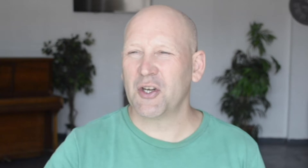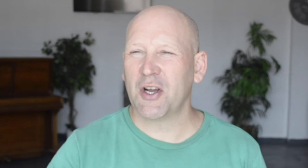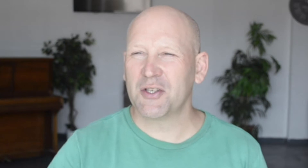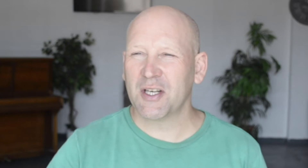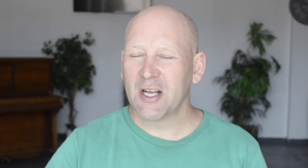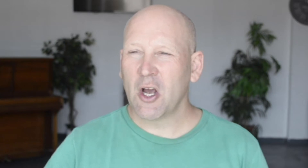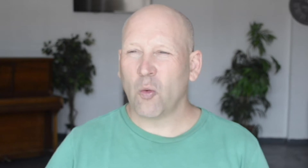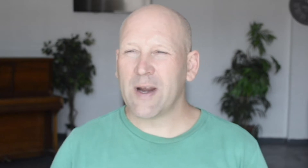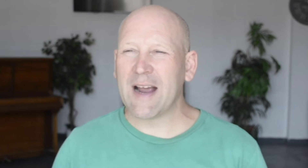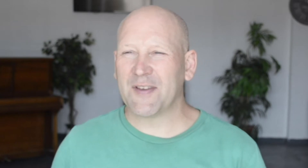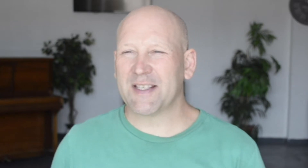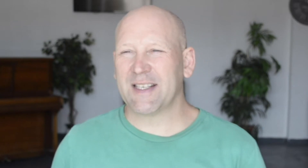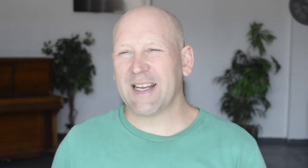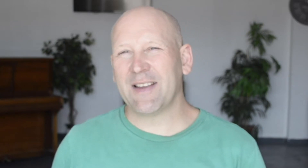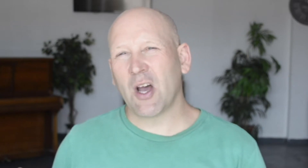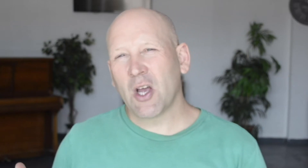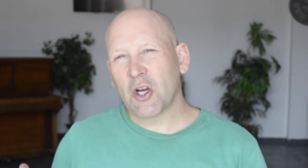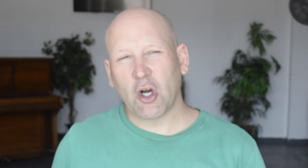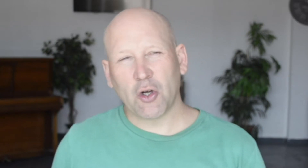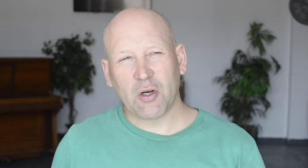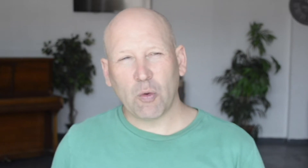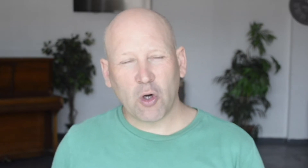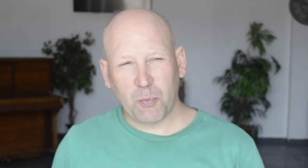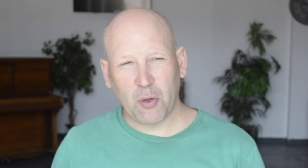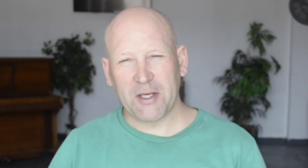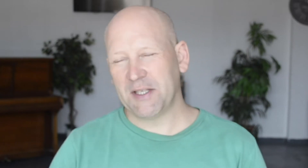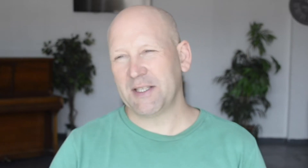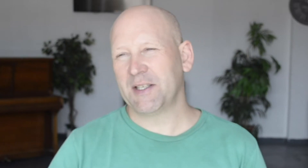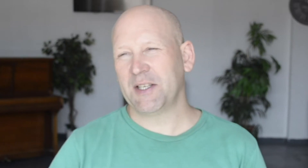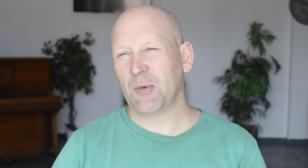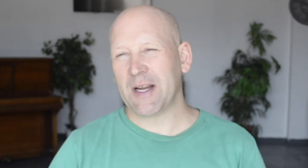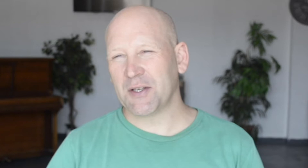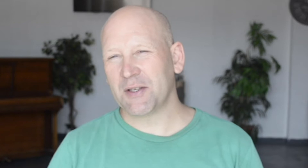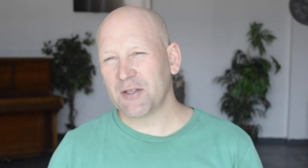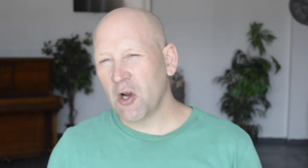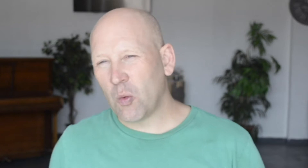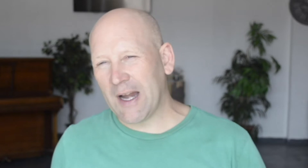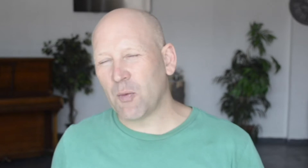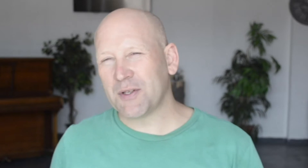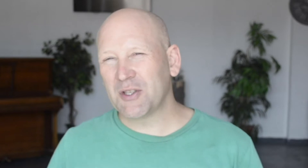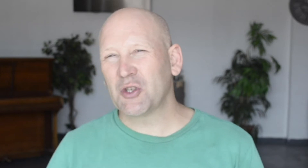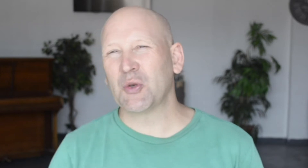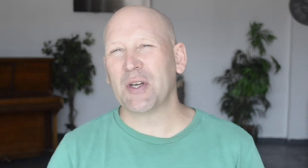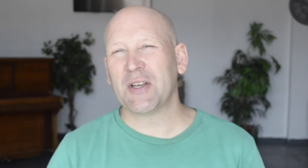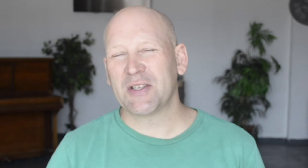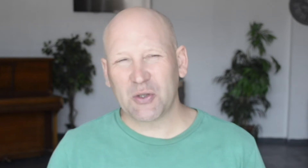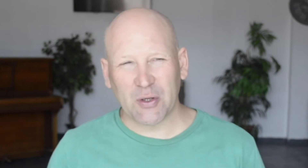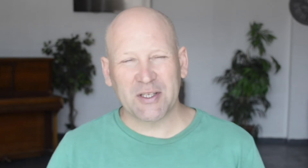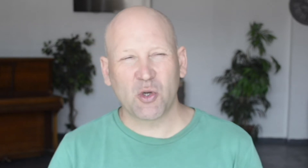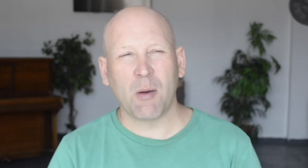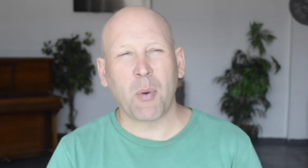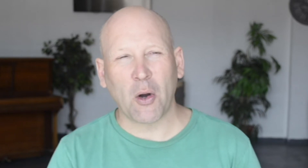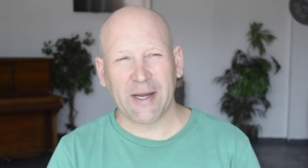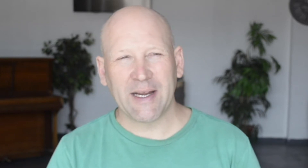the church, and we have to see that God will put us into situations where he wants to